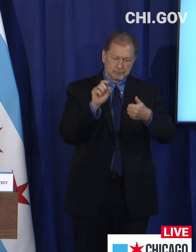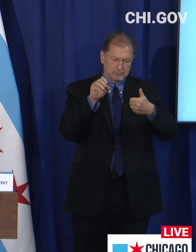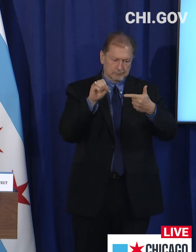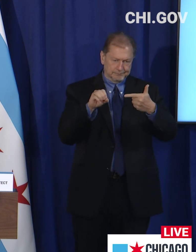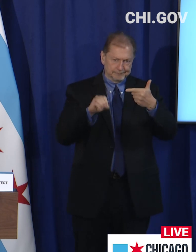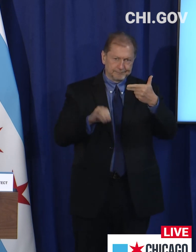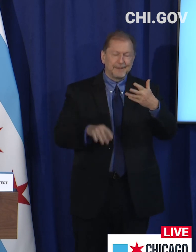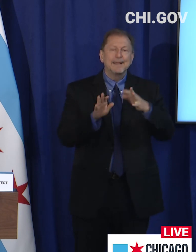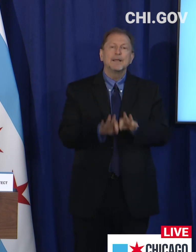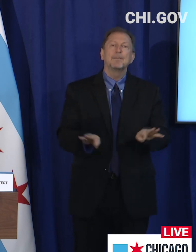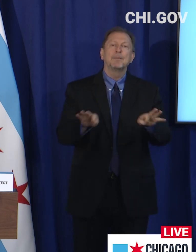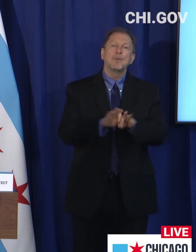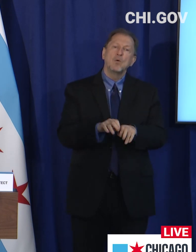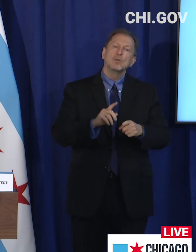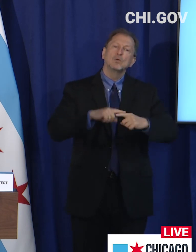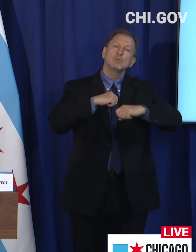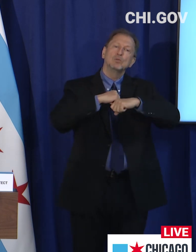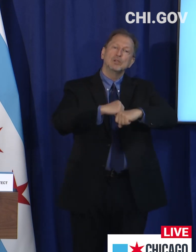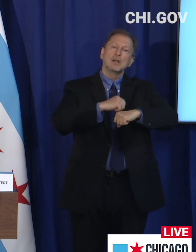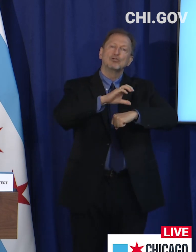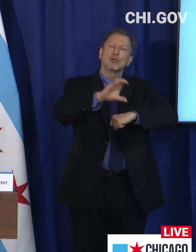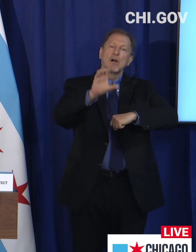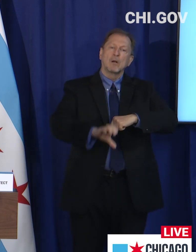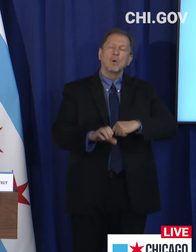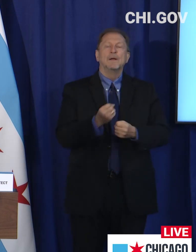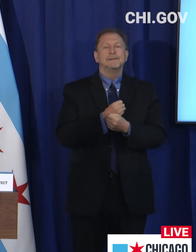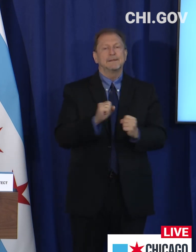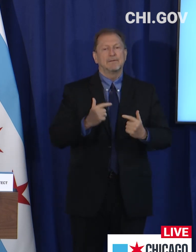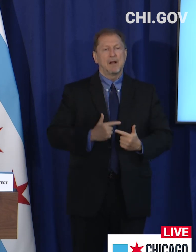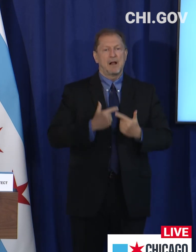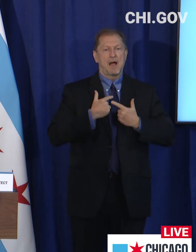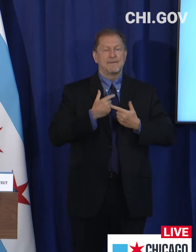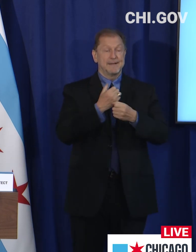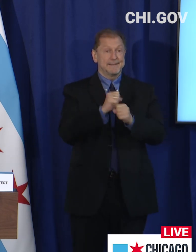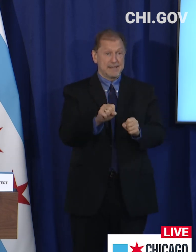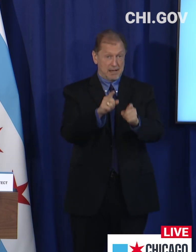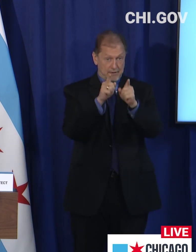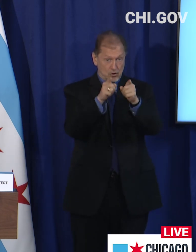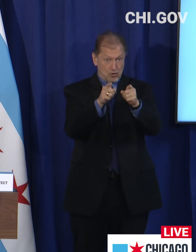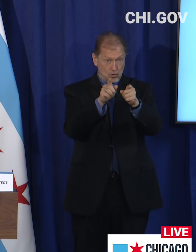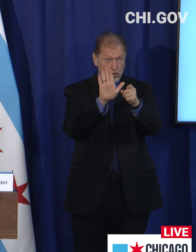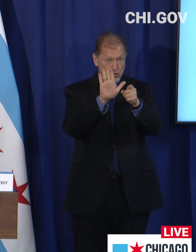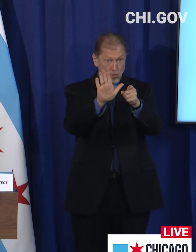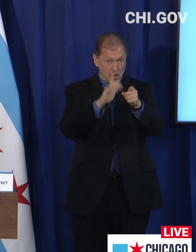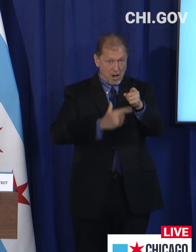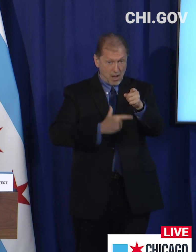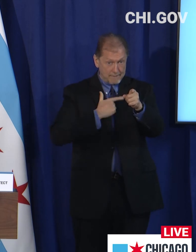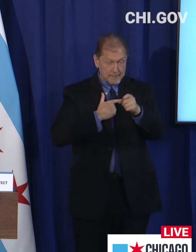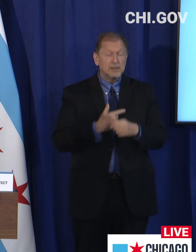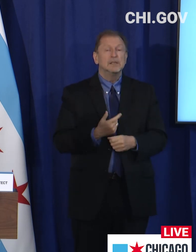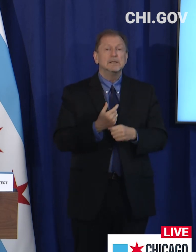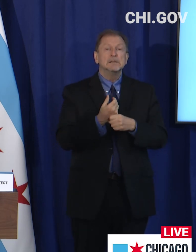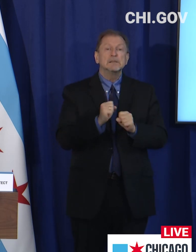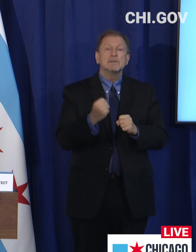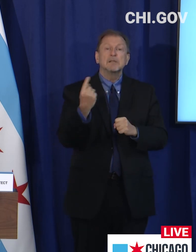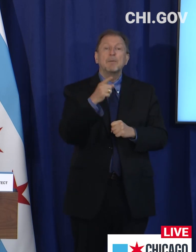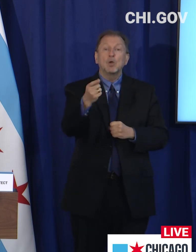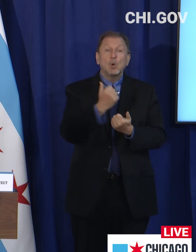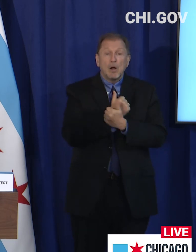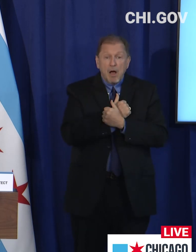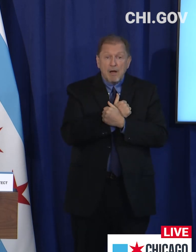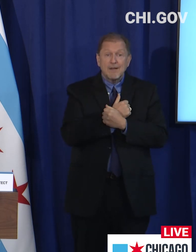protect Chicago and save lives. Save your life, save someone you love, and the life of your